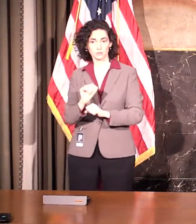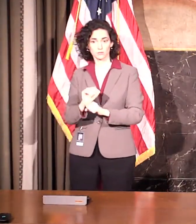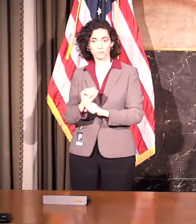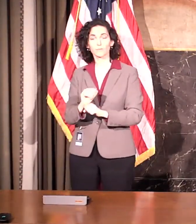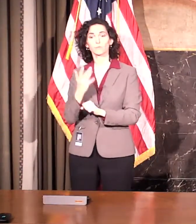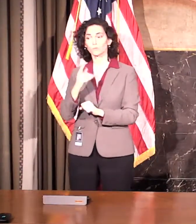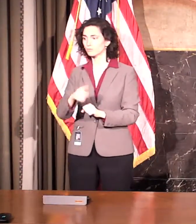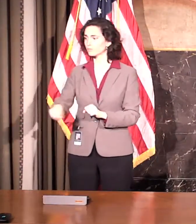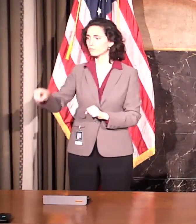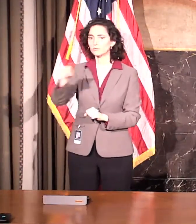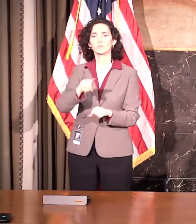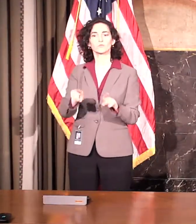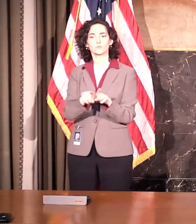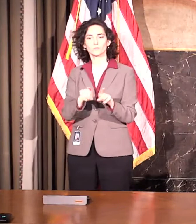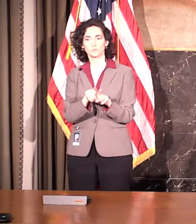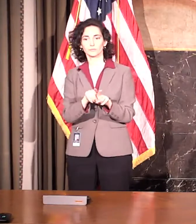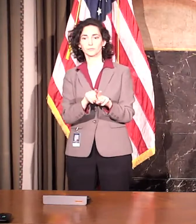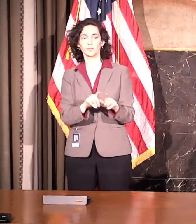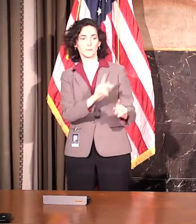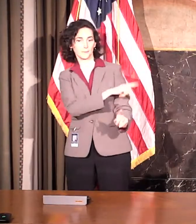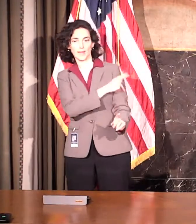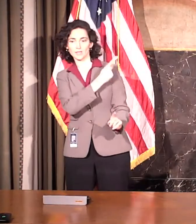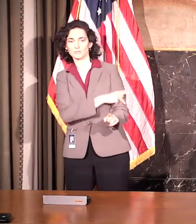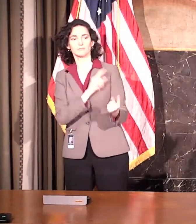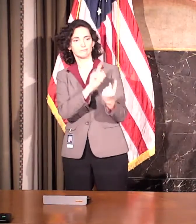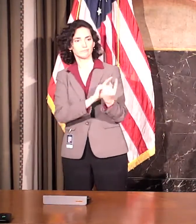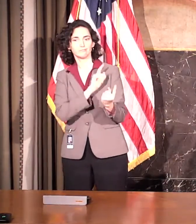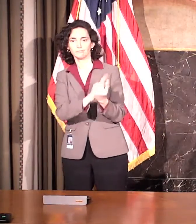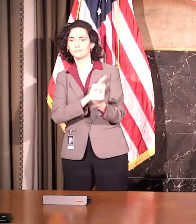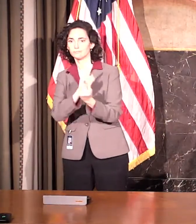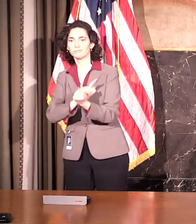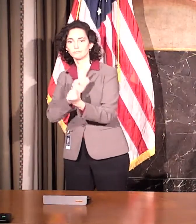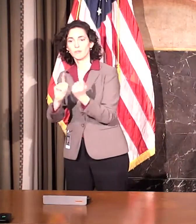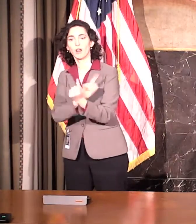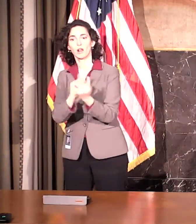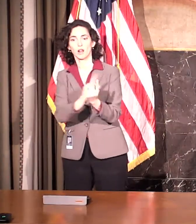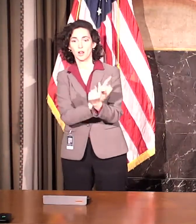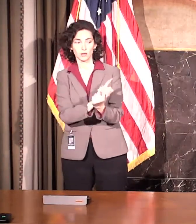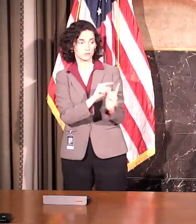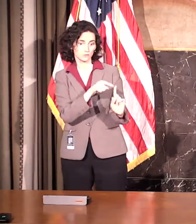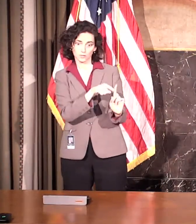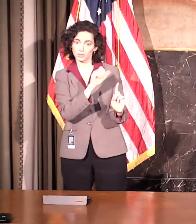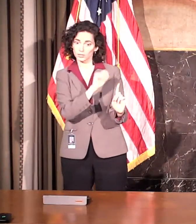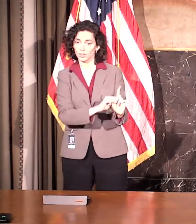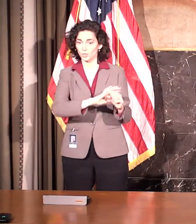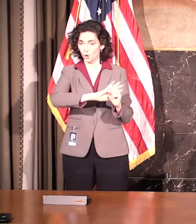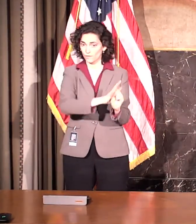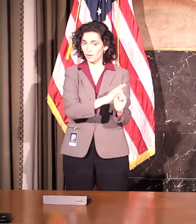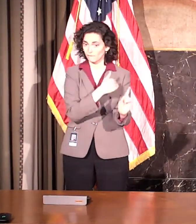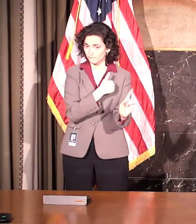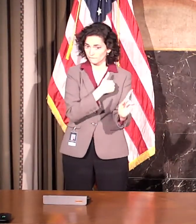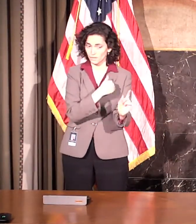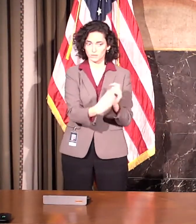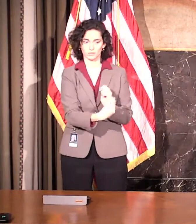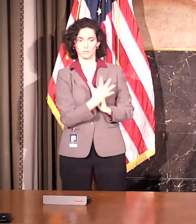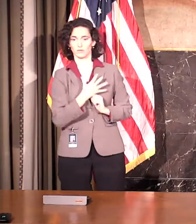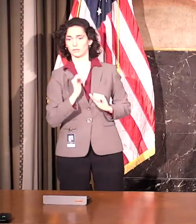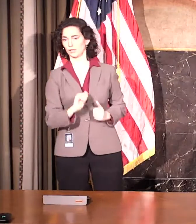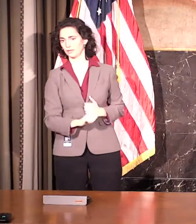come into contact with patients who have COVID, so they're at risk themselves.